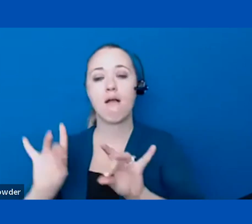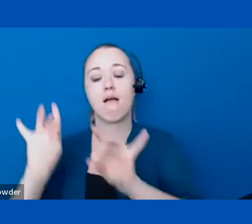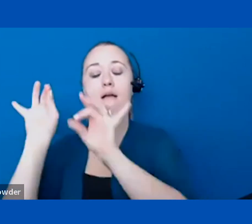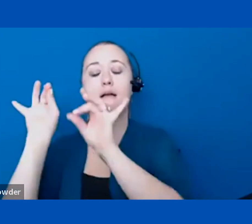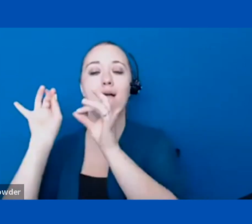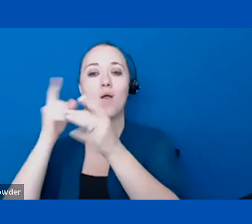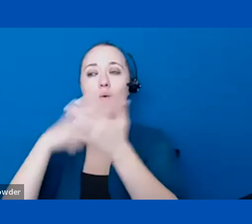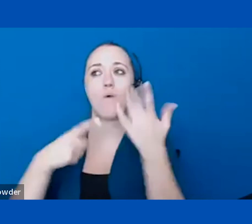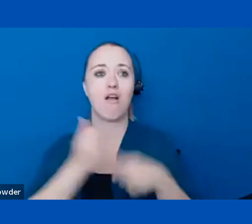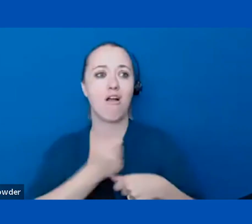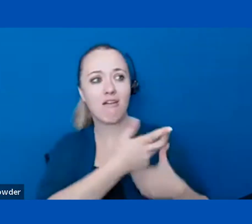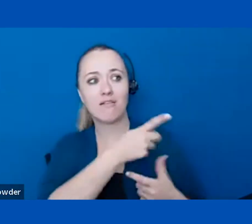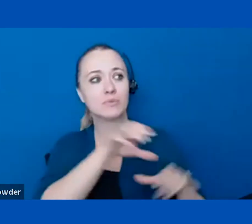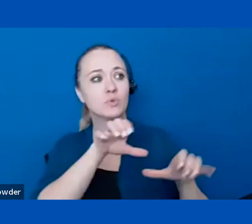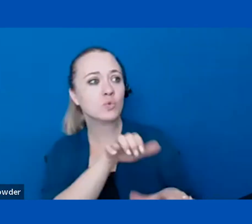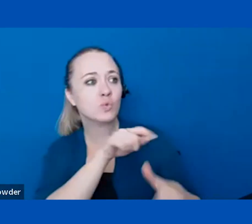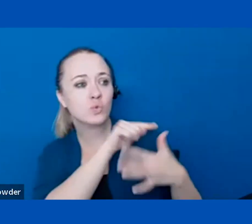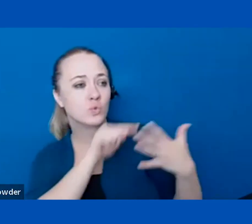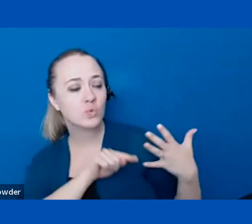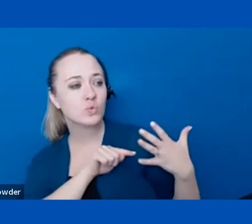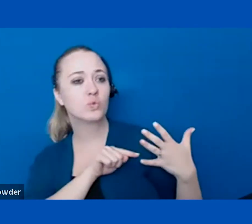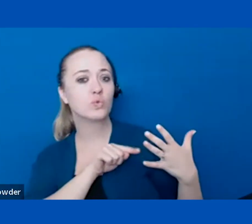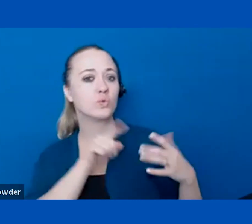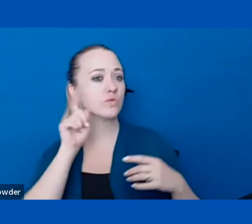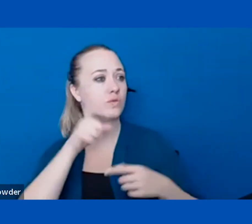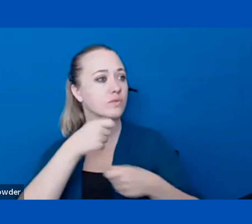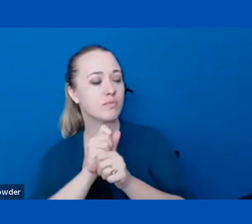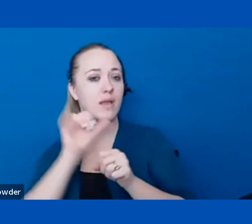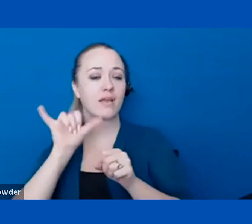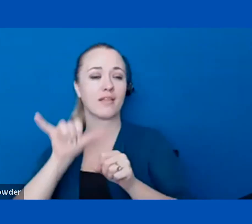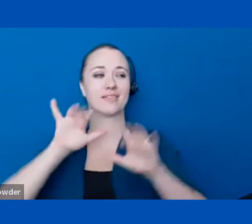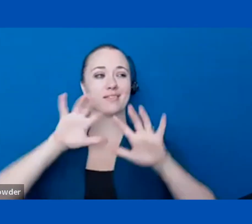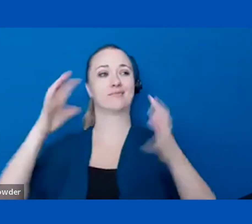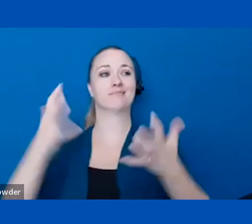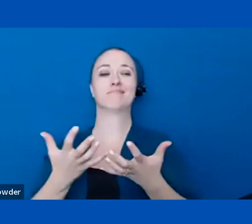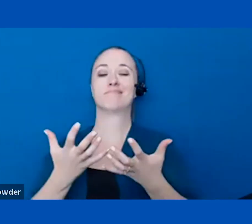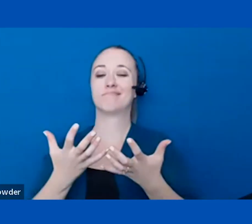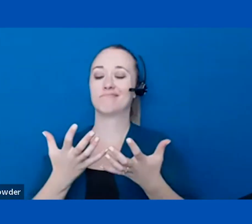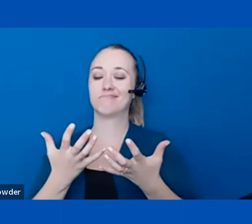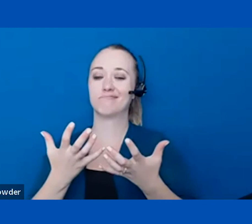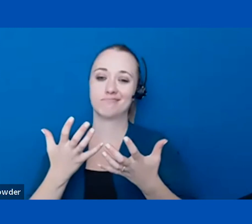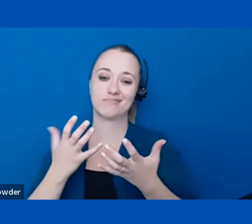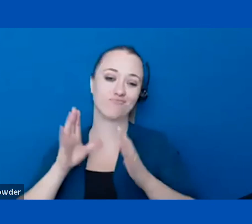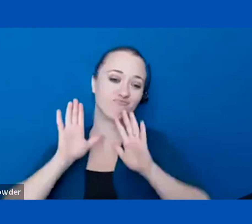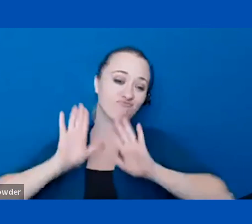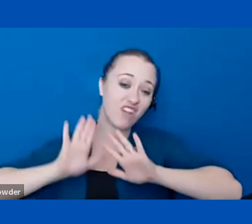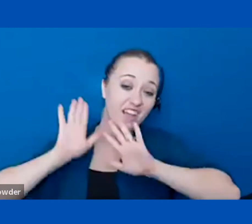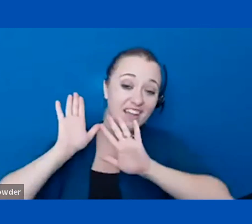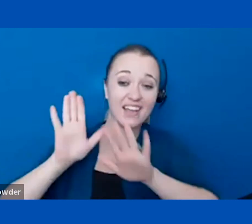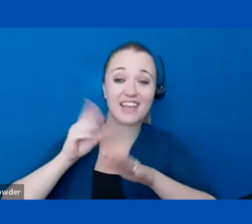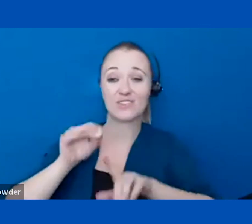them do the certain things that they do to make this world great and unique.